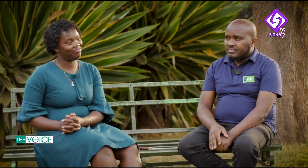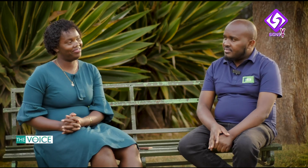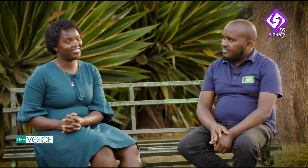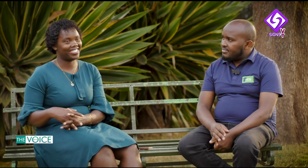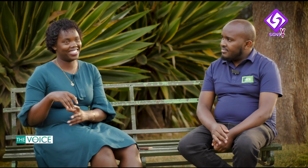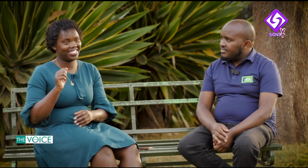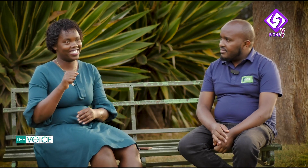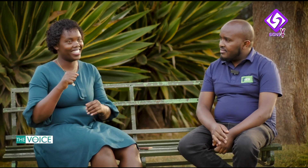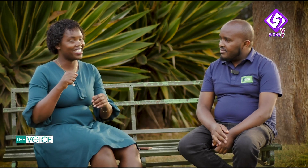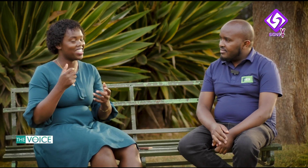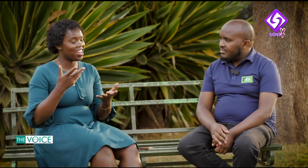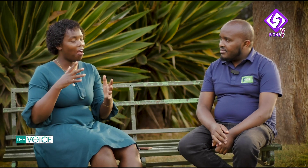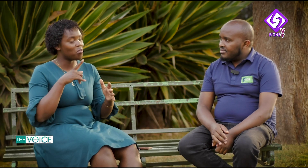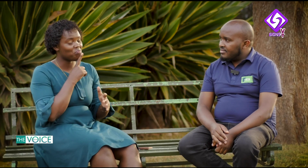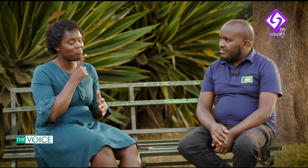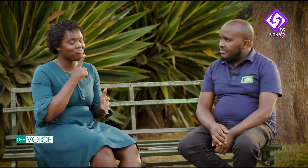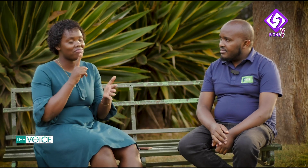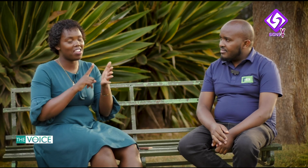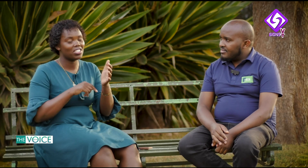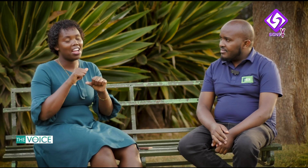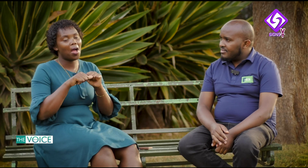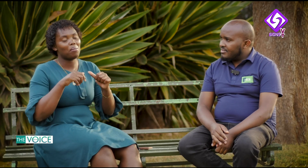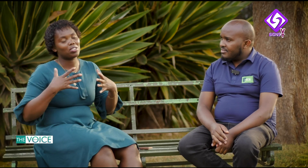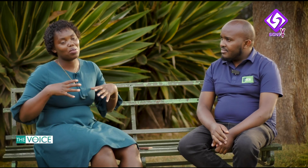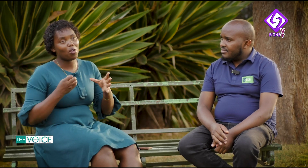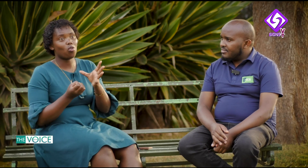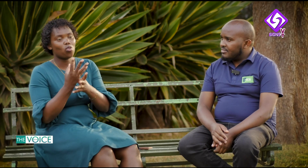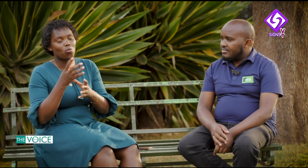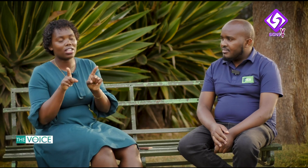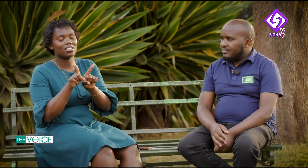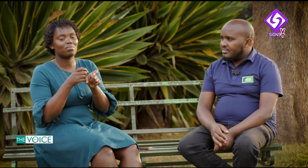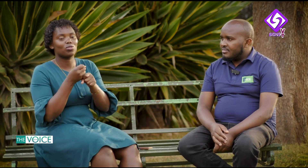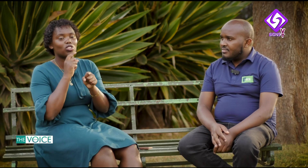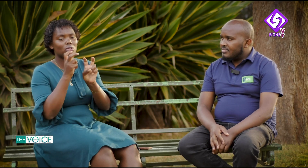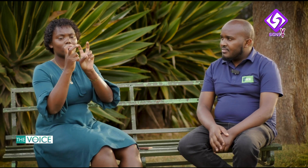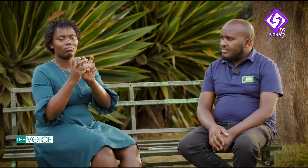So you've told us about people growing together